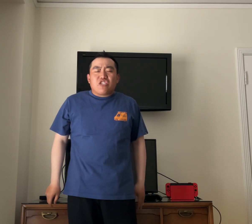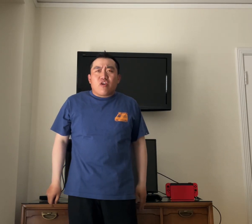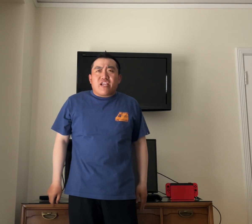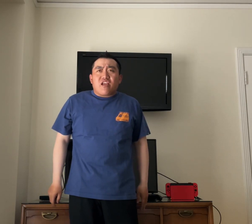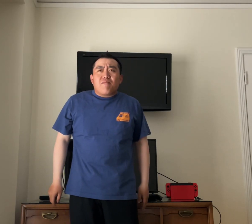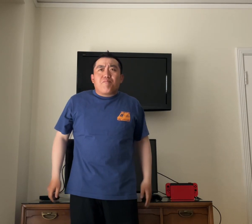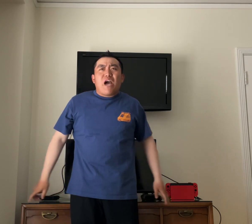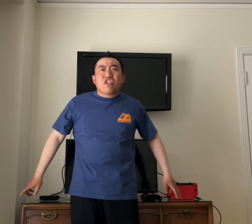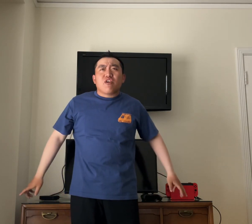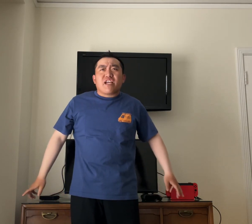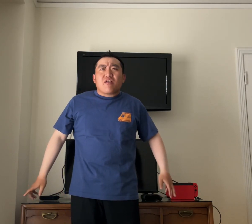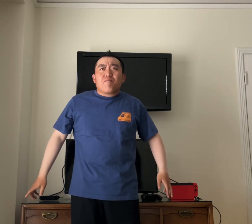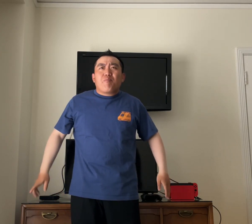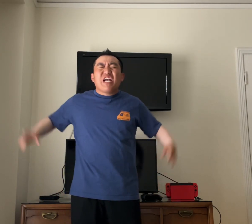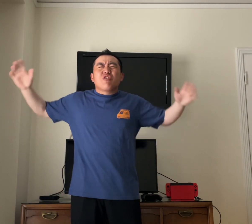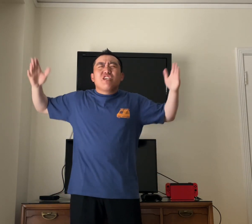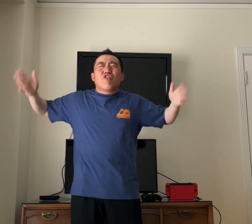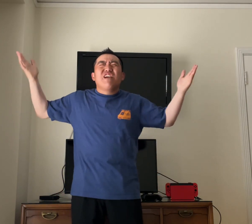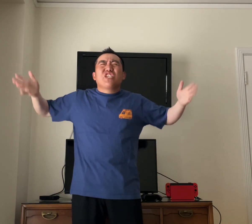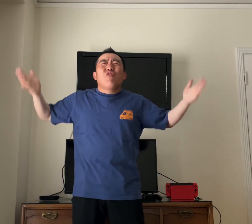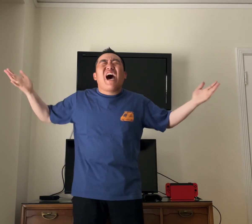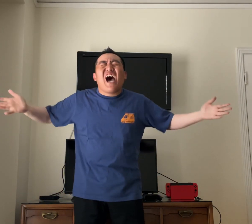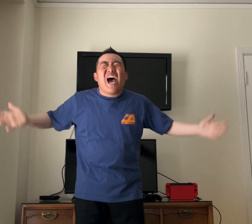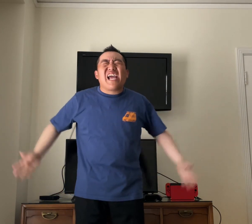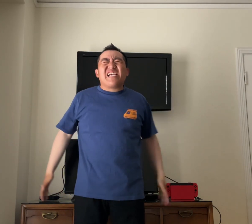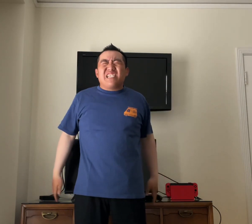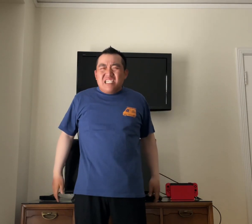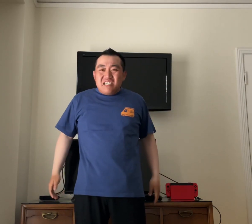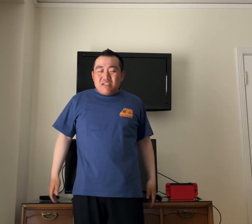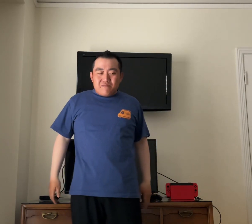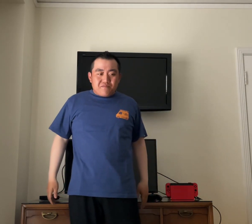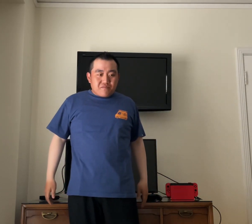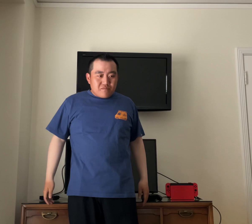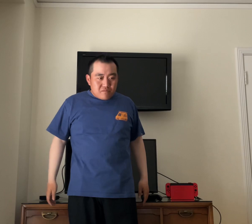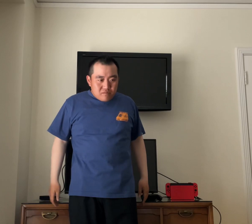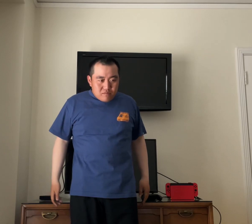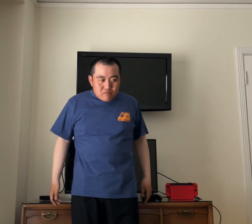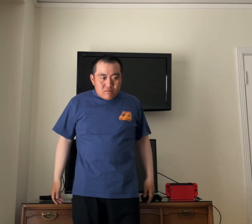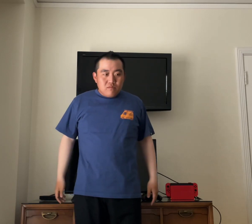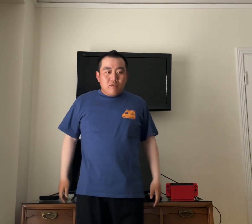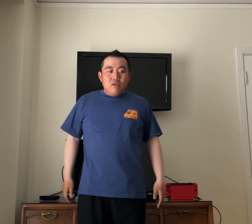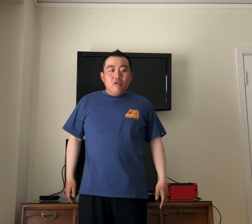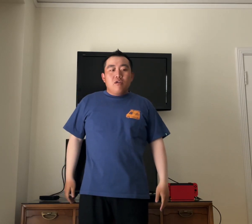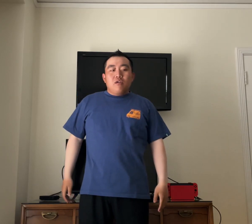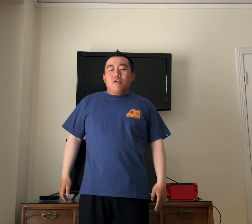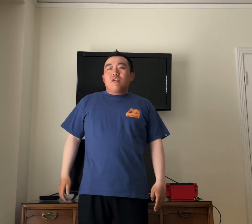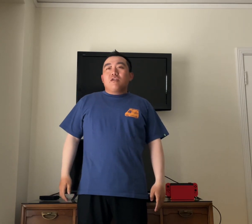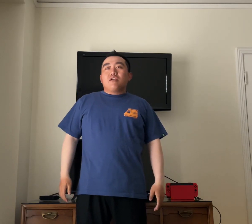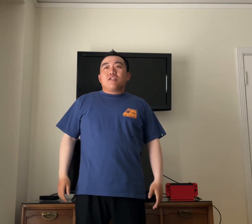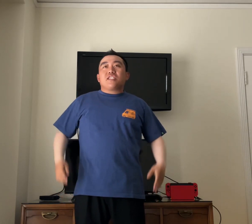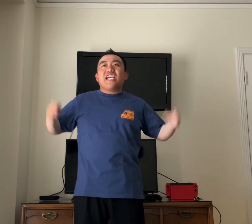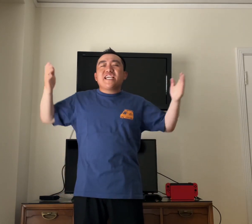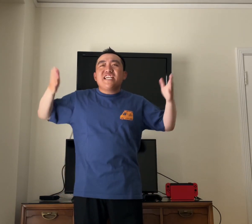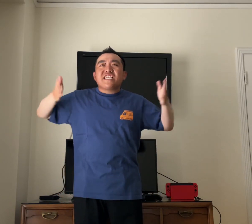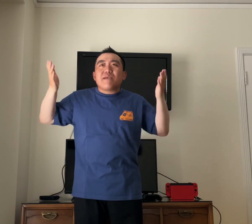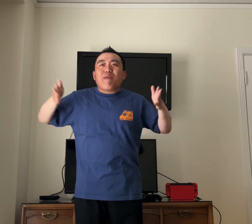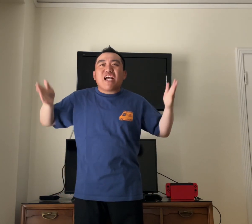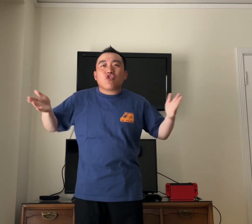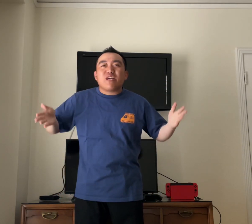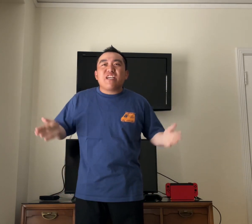Patrick. Patrick. Patrick, you're going too high. I hope they put some air holes in that box. Take it easy, Patrick. We